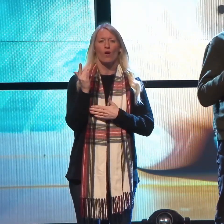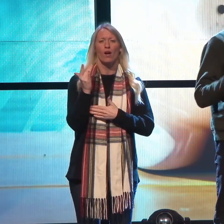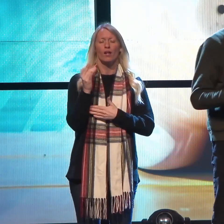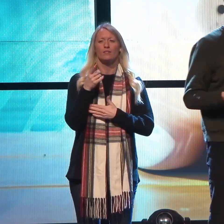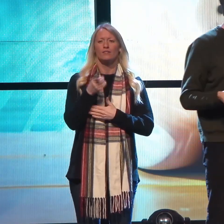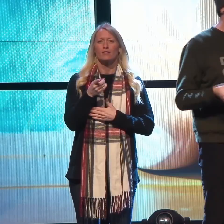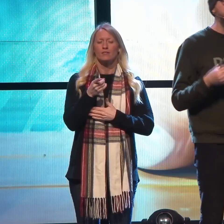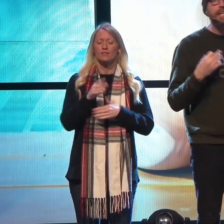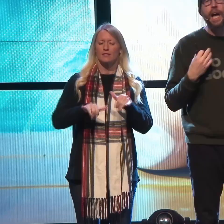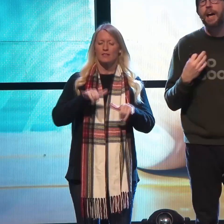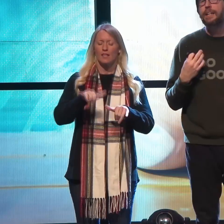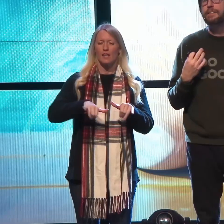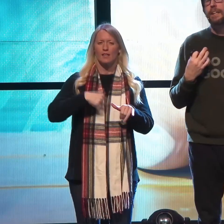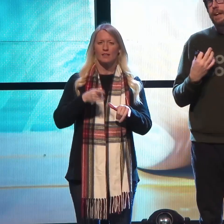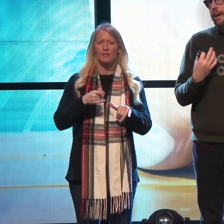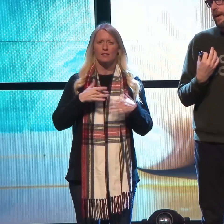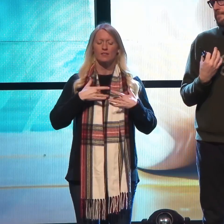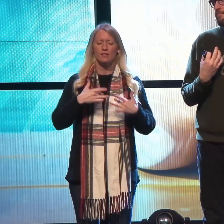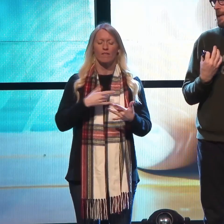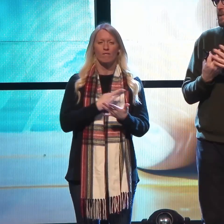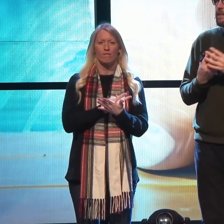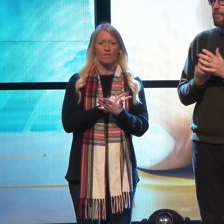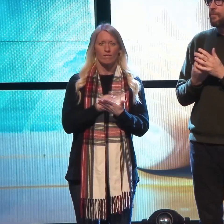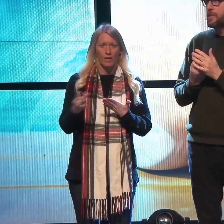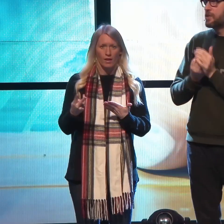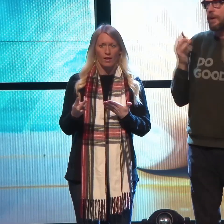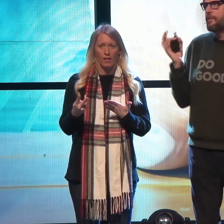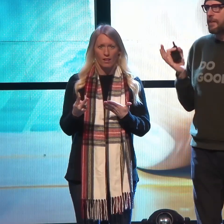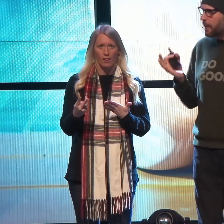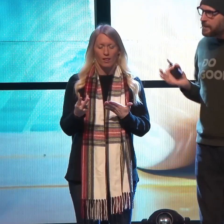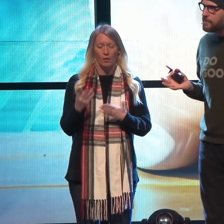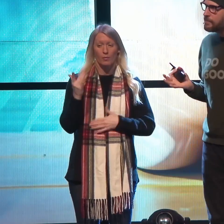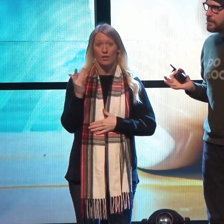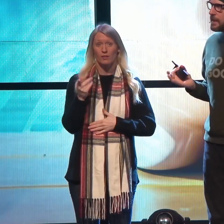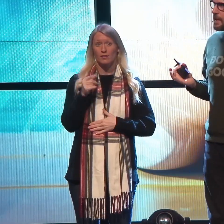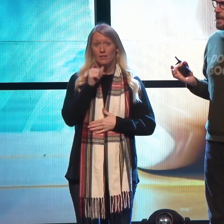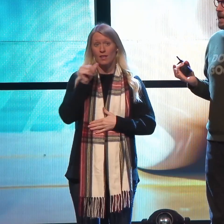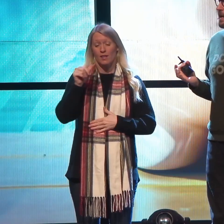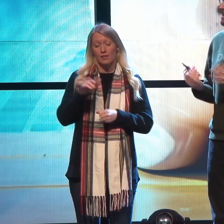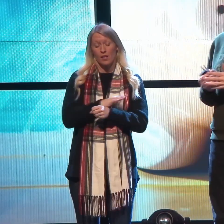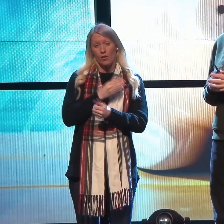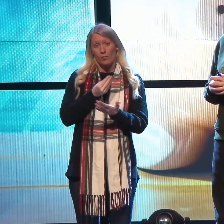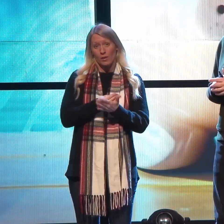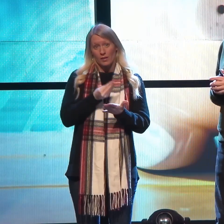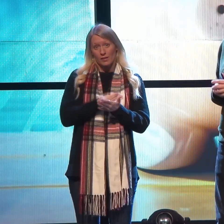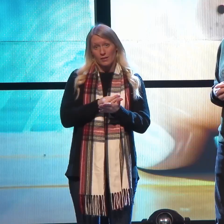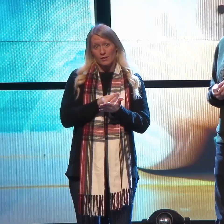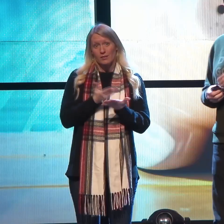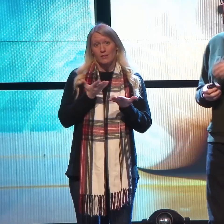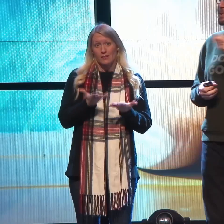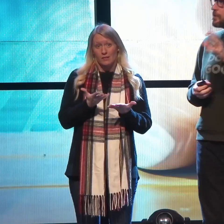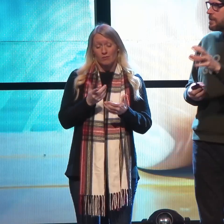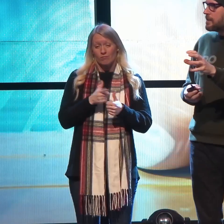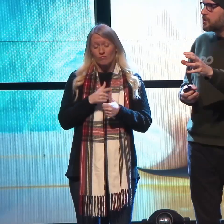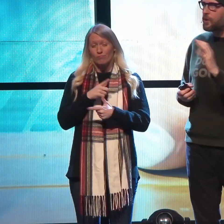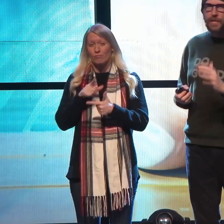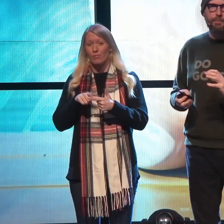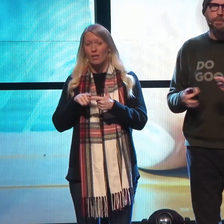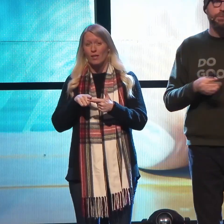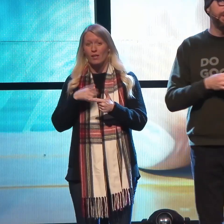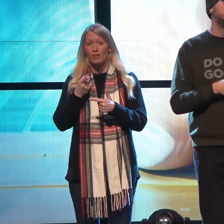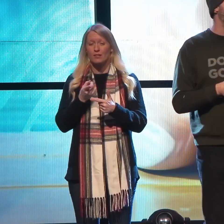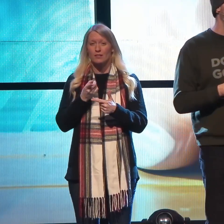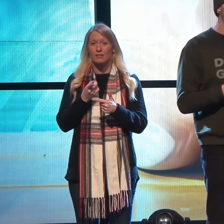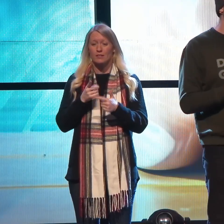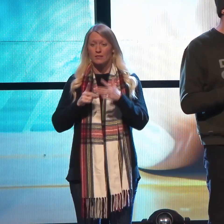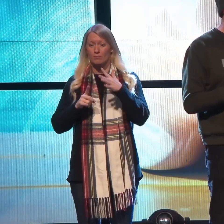they seem to fail? Is it because maybe we just don't have enough money? Is it because there's a bill that shows up